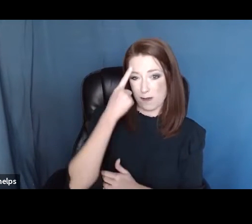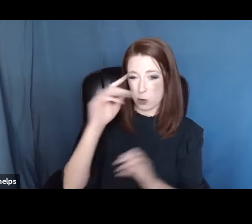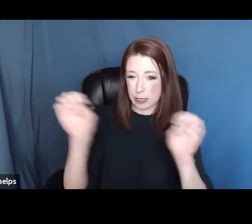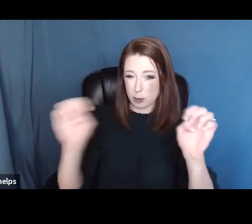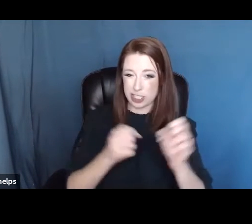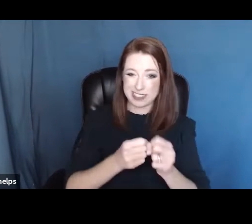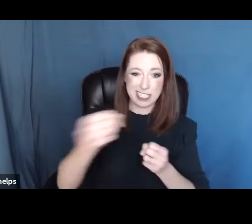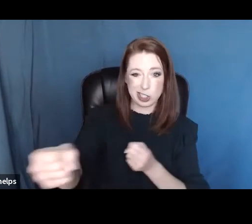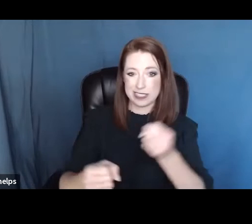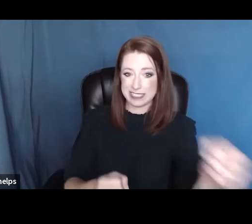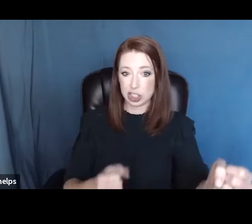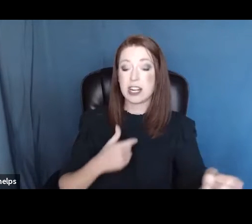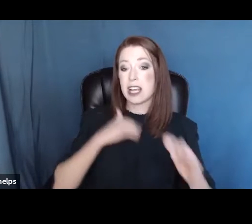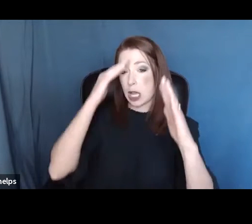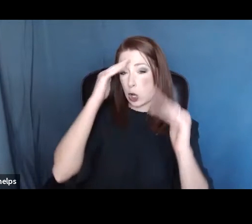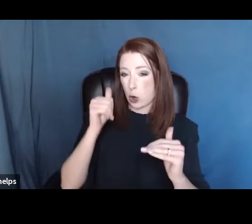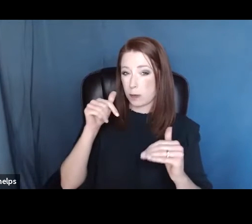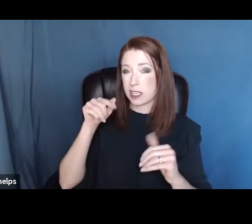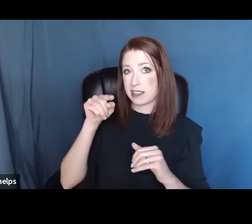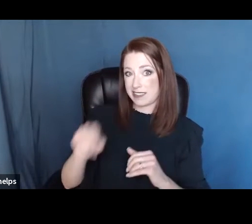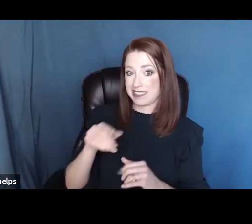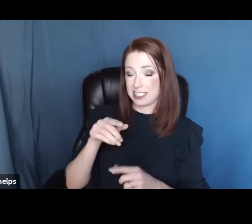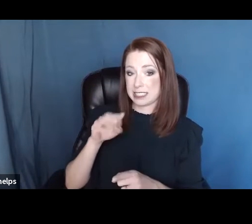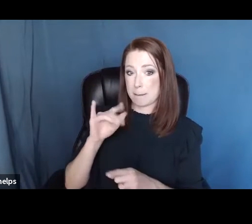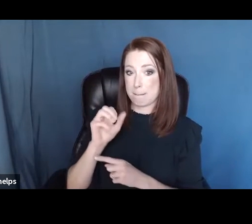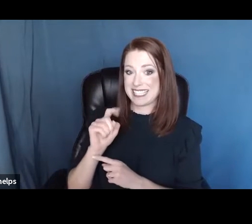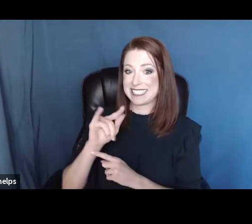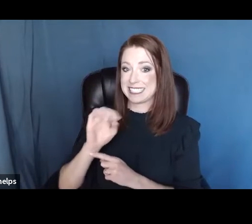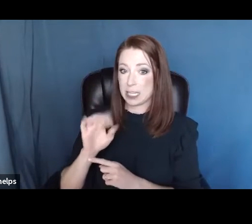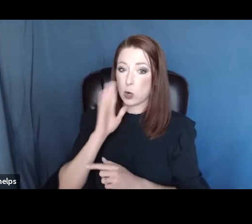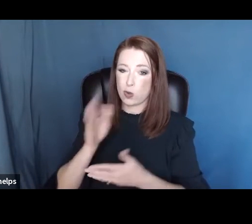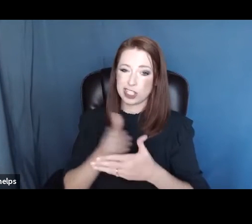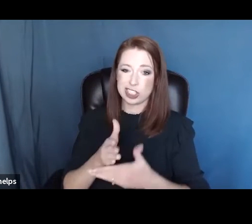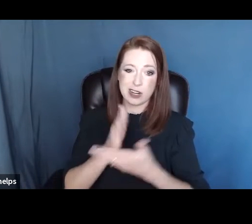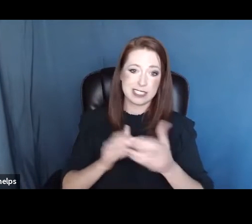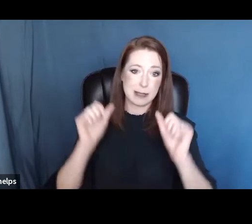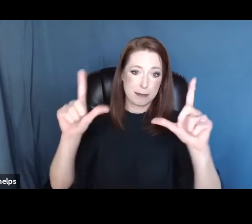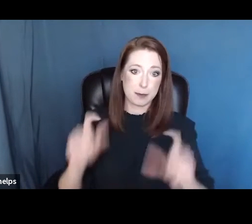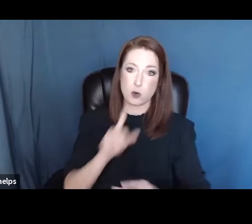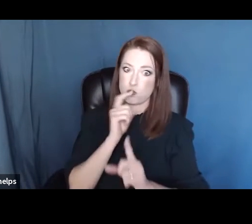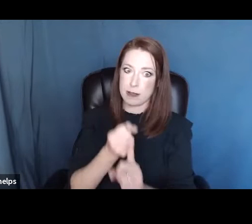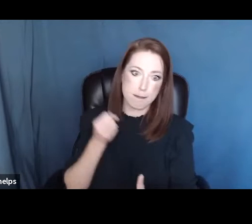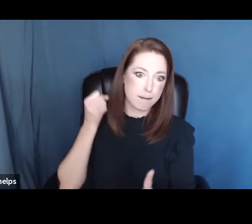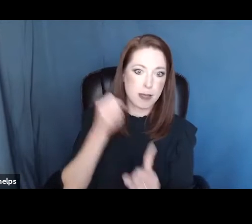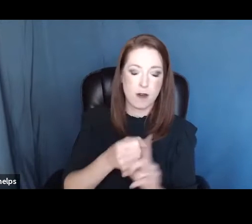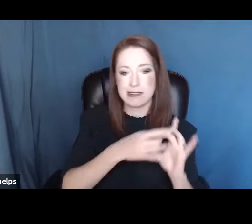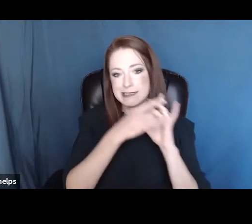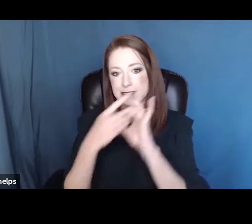I'm hoping, I think she'll probably be sharing some of those slides that were really powerful way to tie data to advocacy.